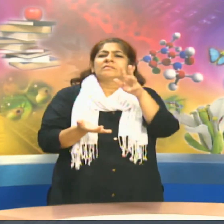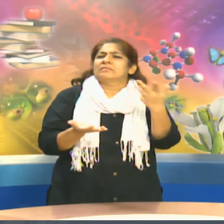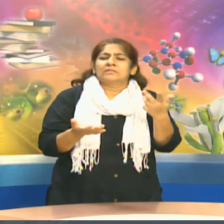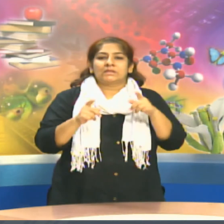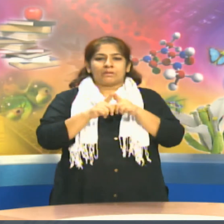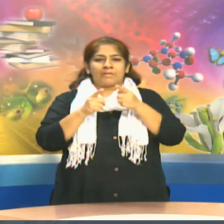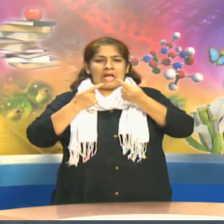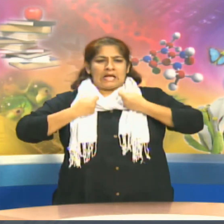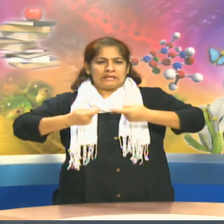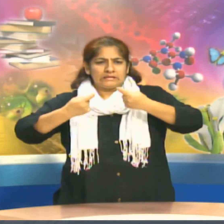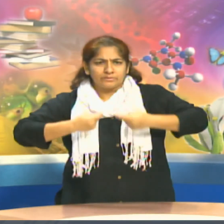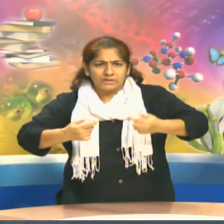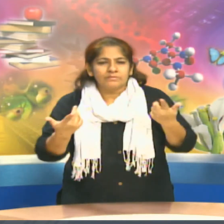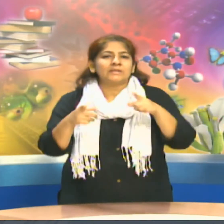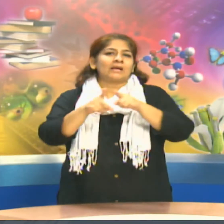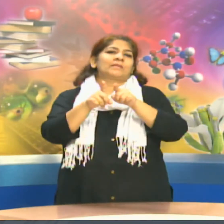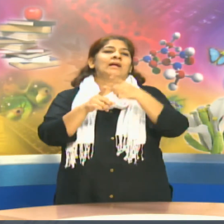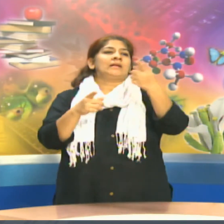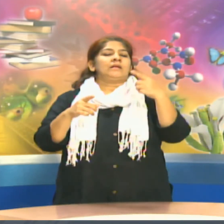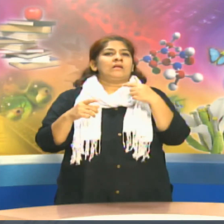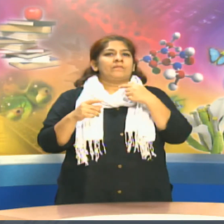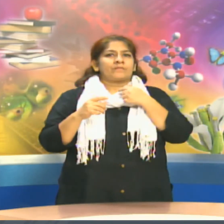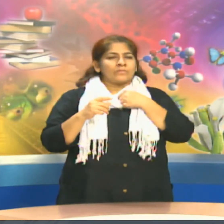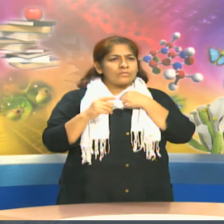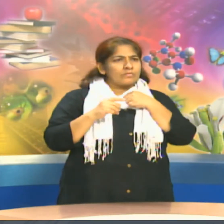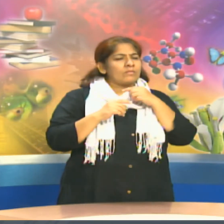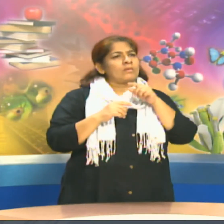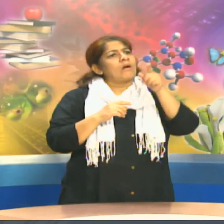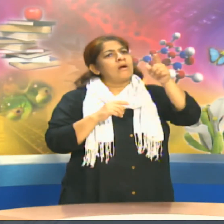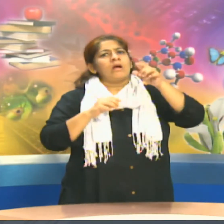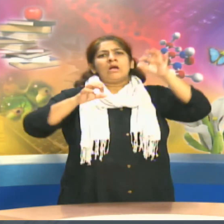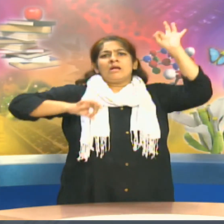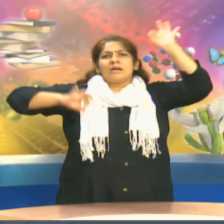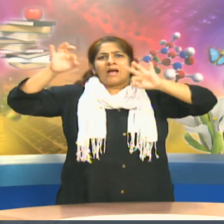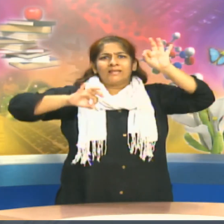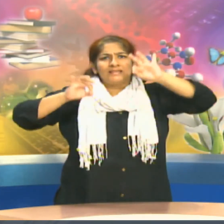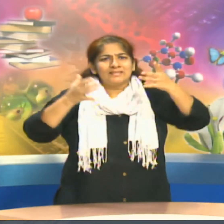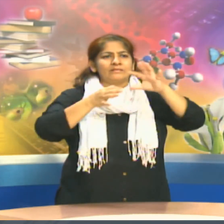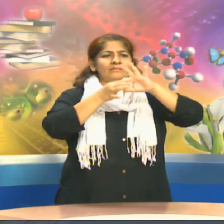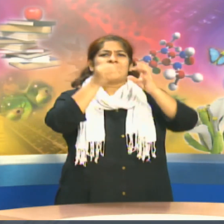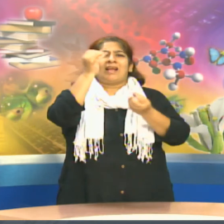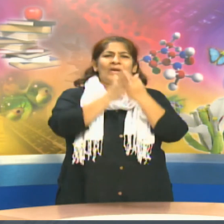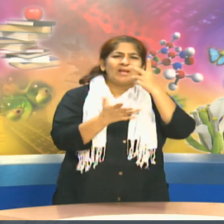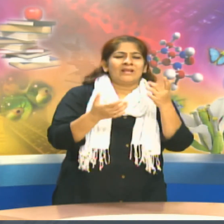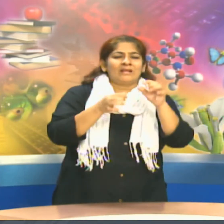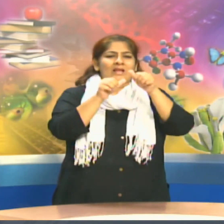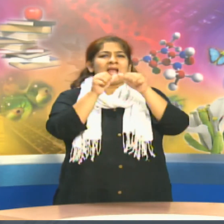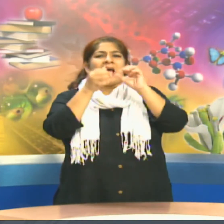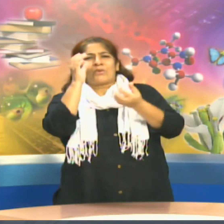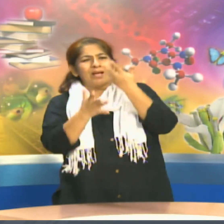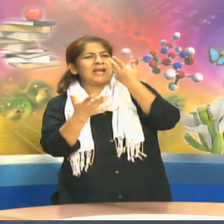The next is budget, that is also important in planning. For any